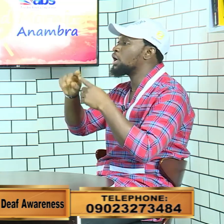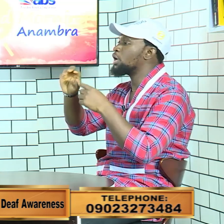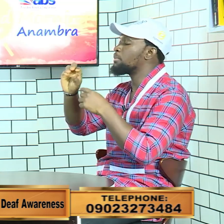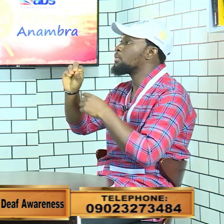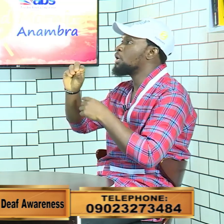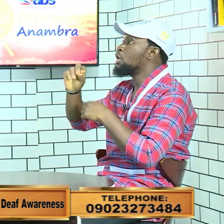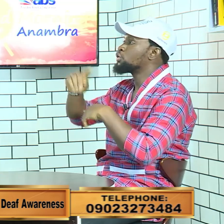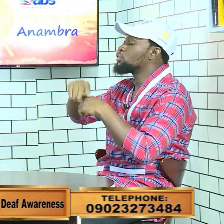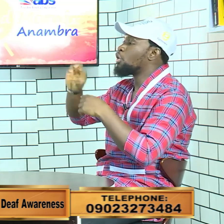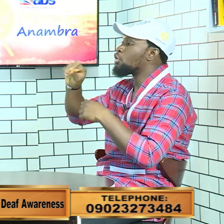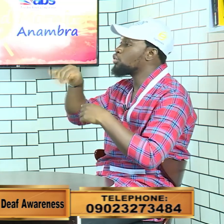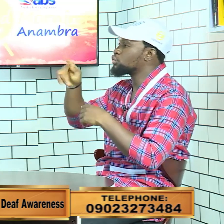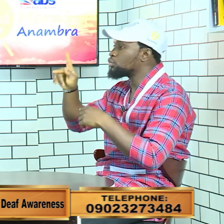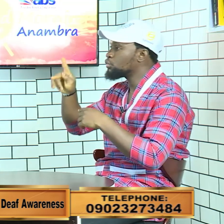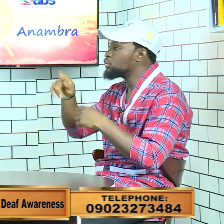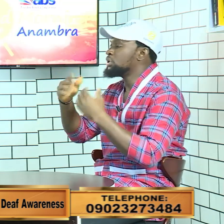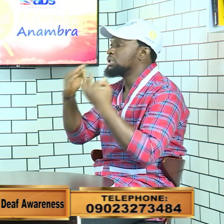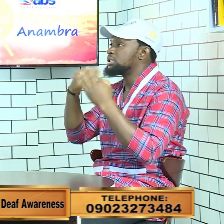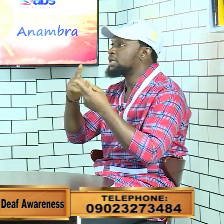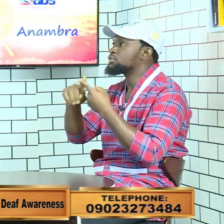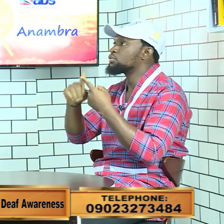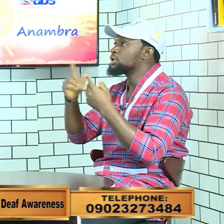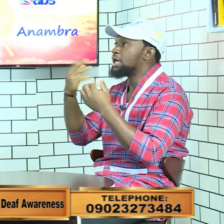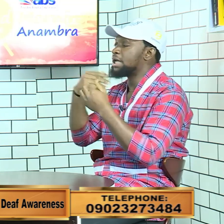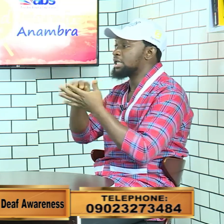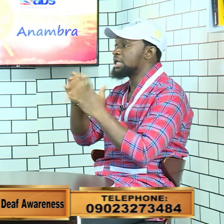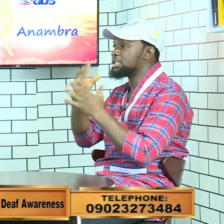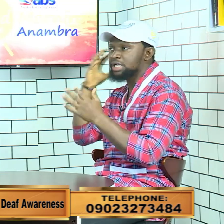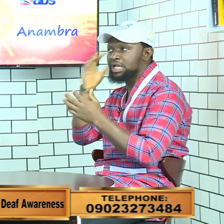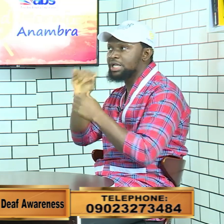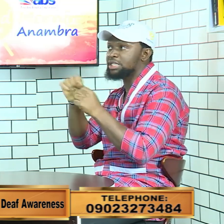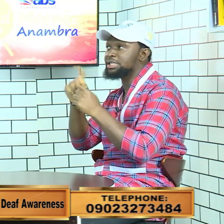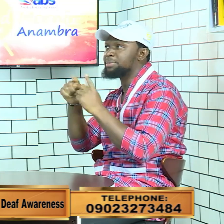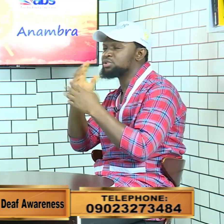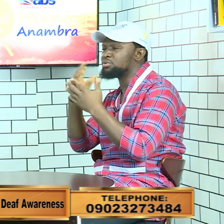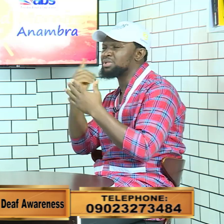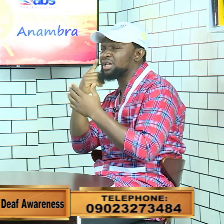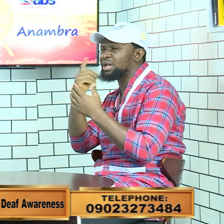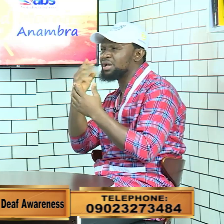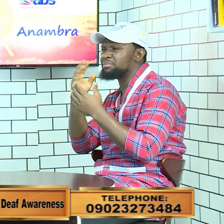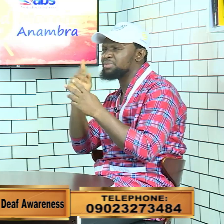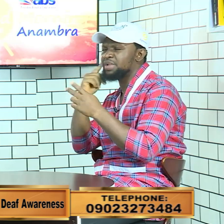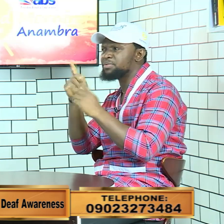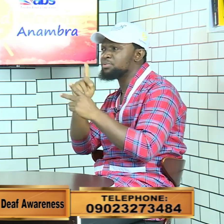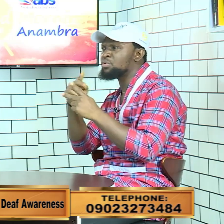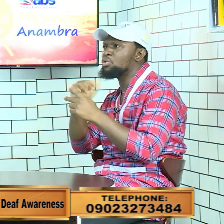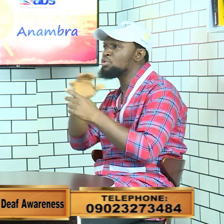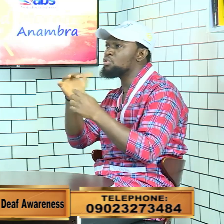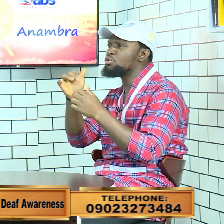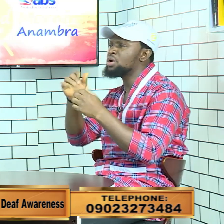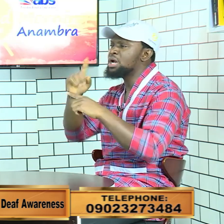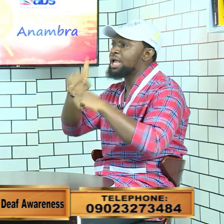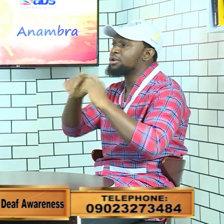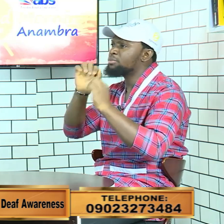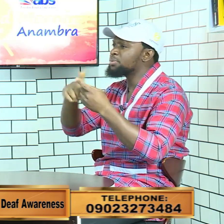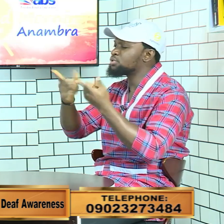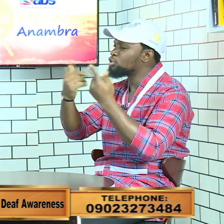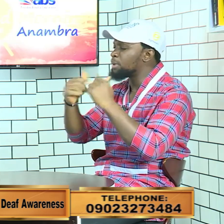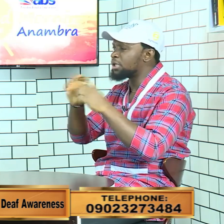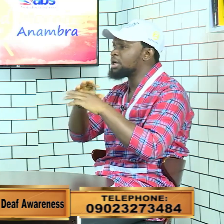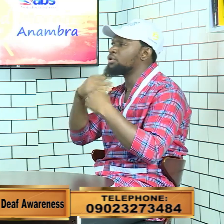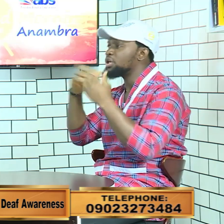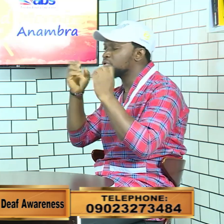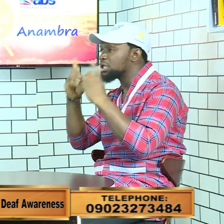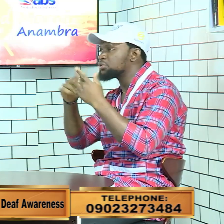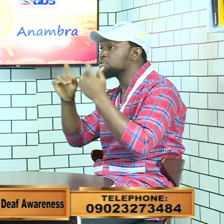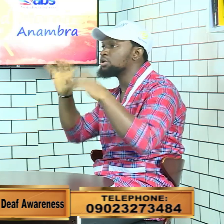to Okozo, they had a case about some deaf people who cannot be able to come